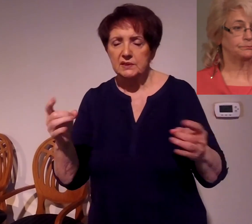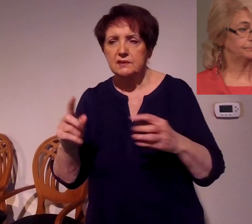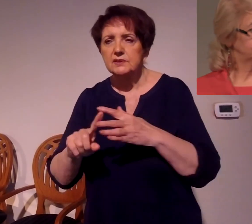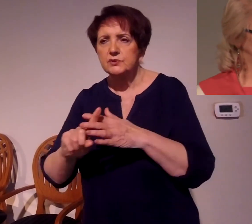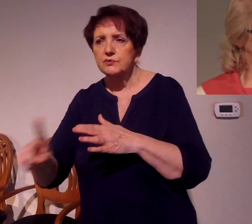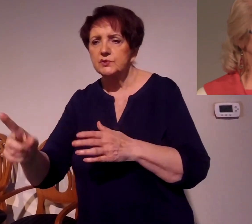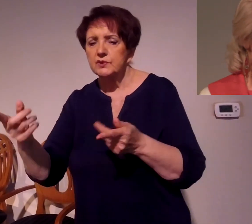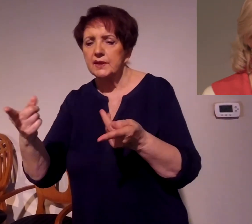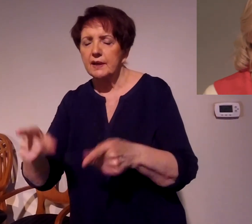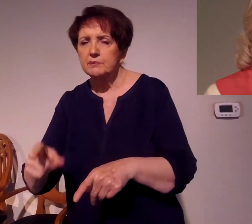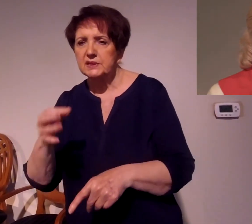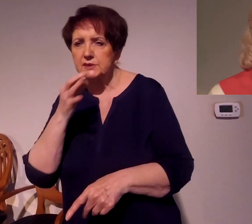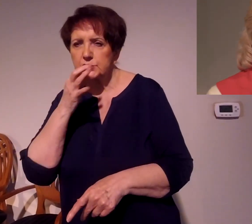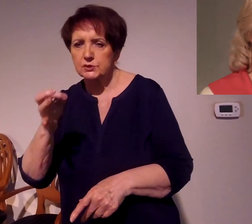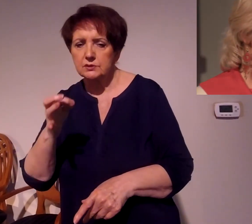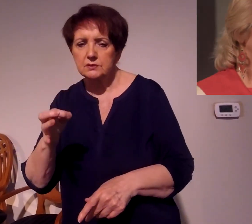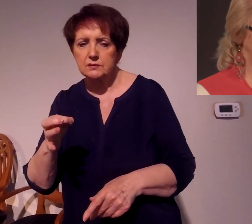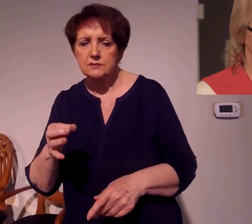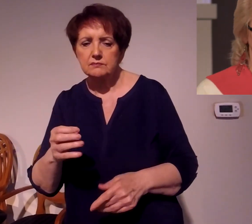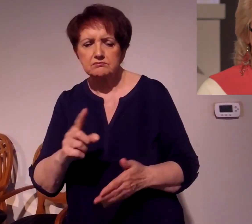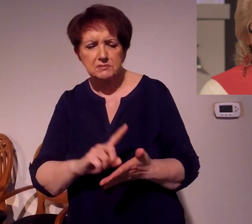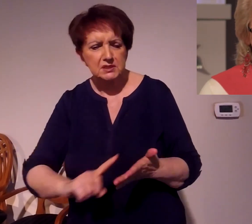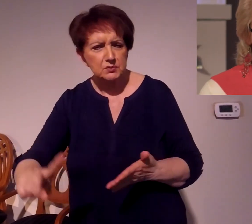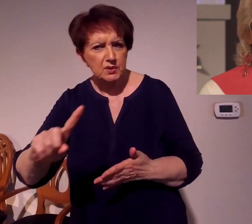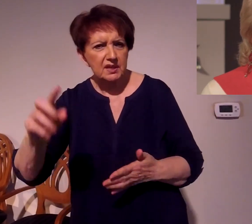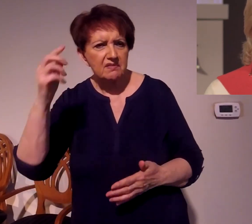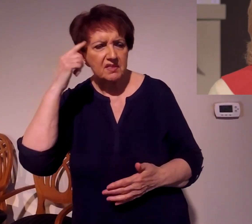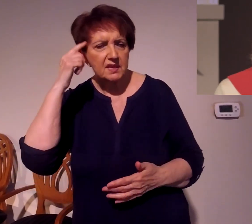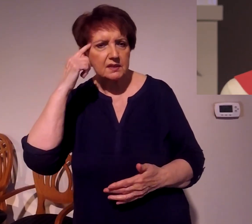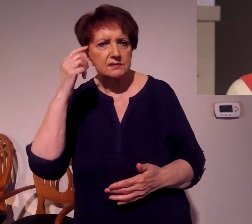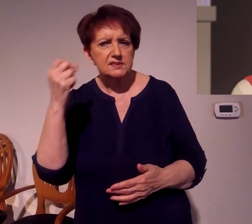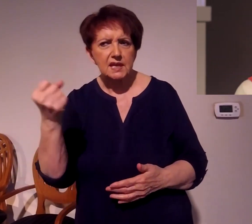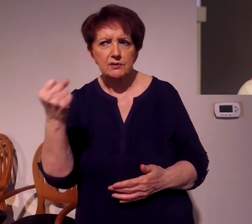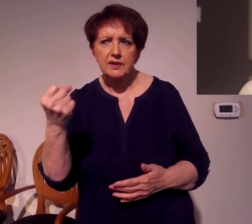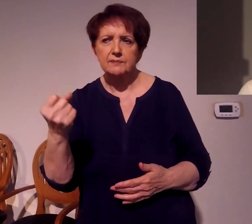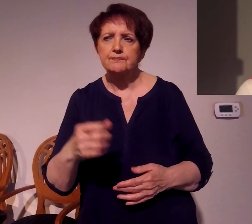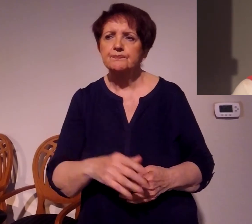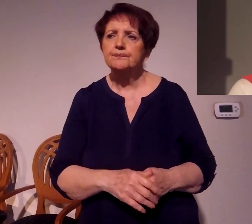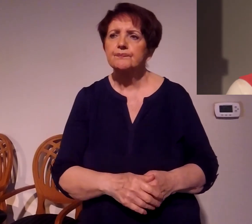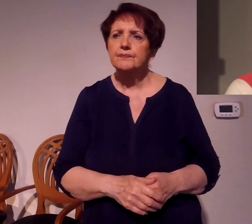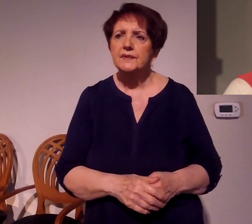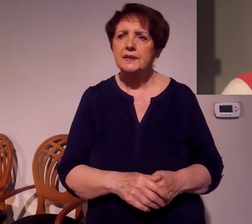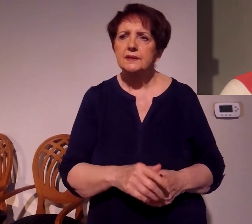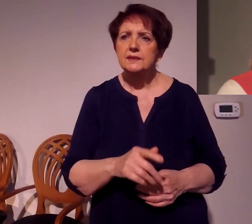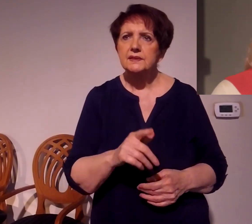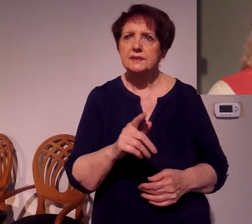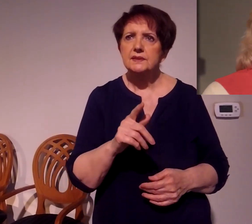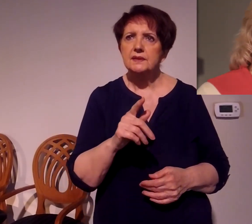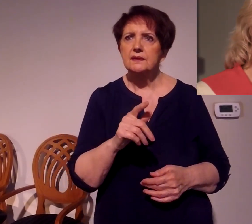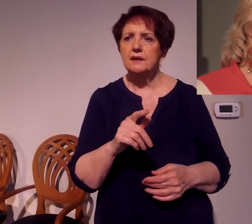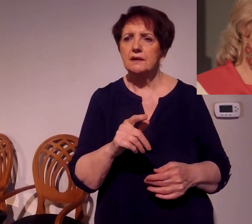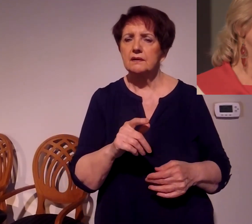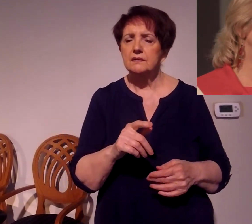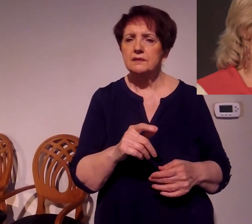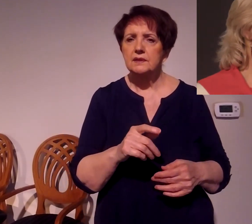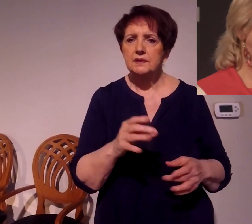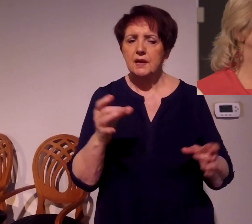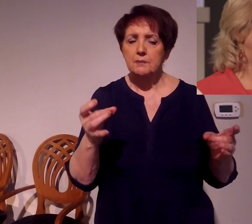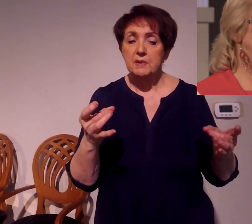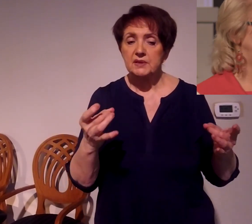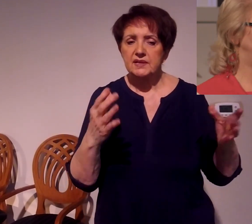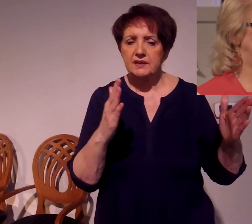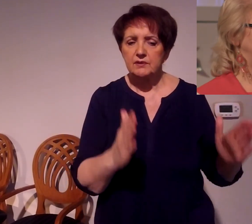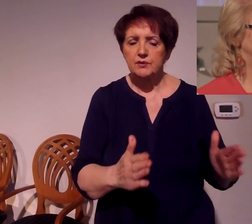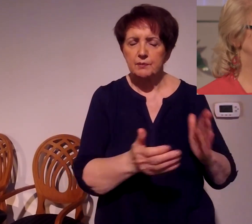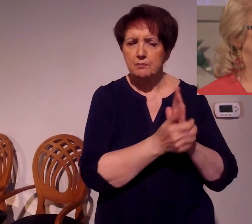on whatever day it is, sometime next week, I think it is, this next Saturday. Timothy Zoll, who's a master meditator, is going to spend a